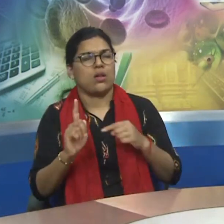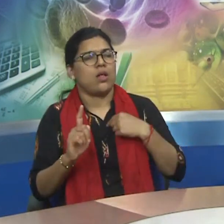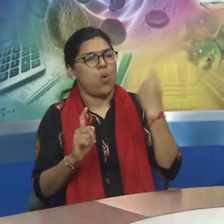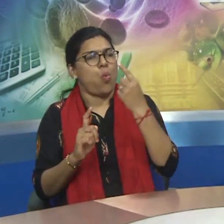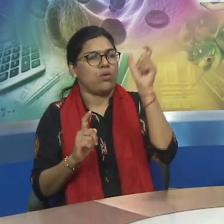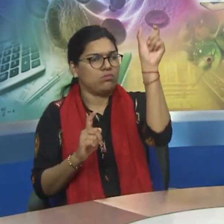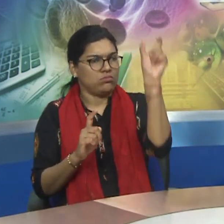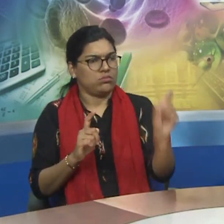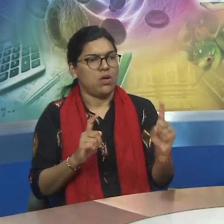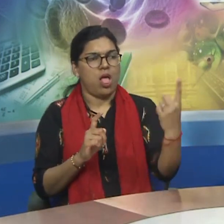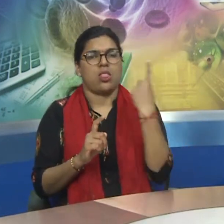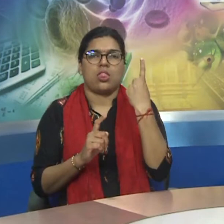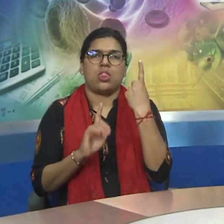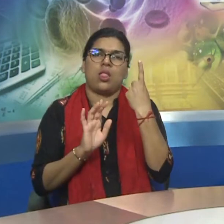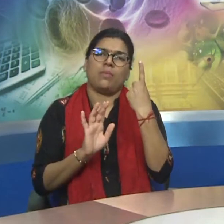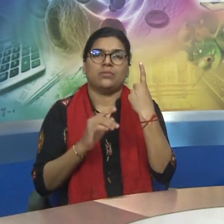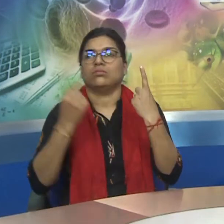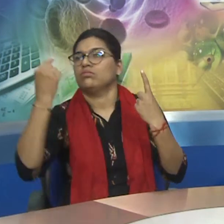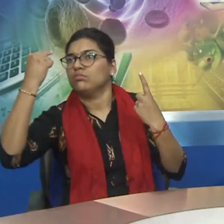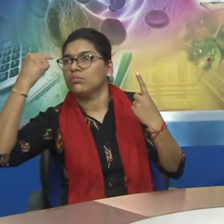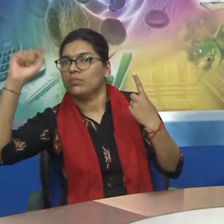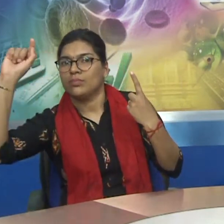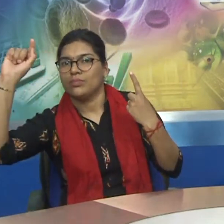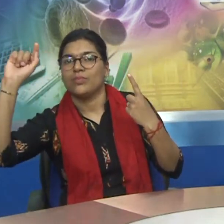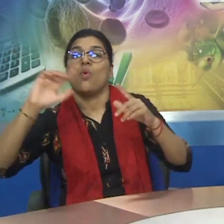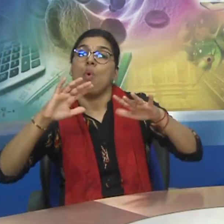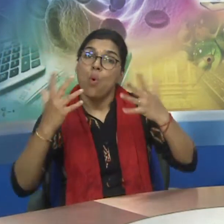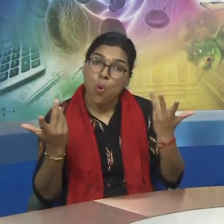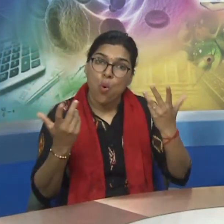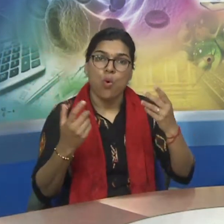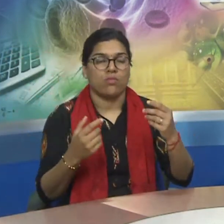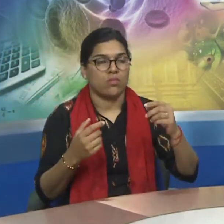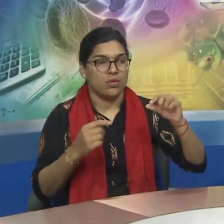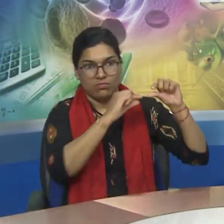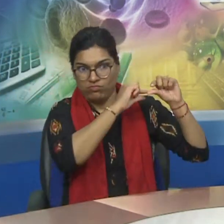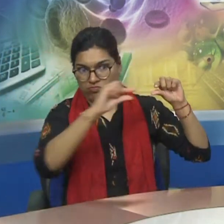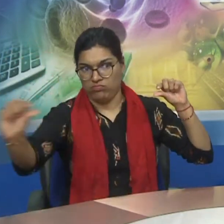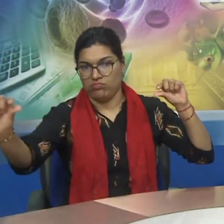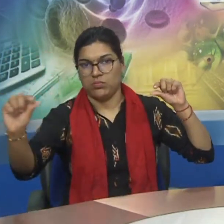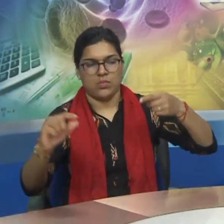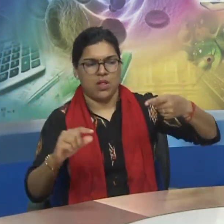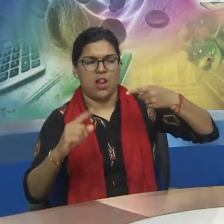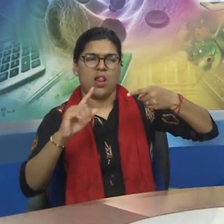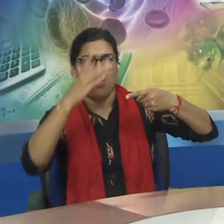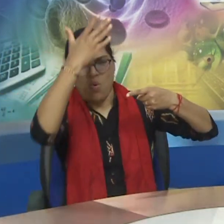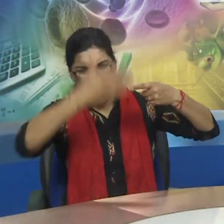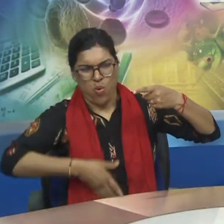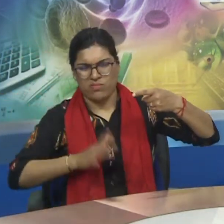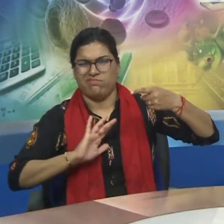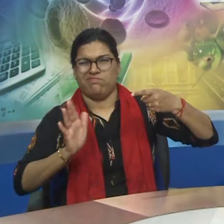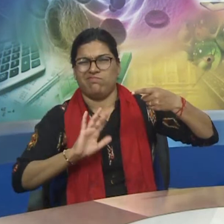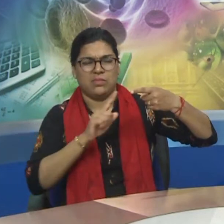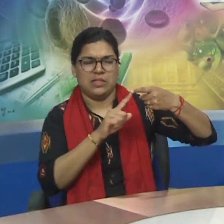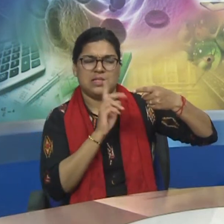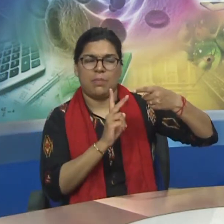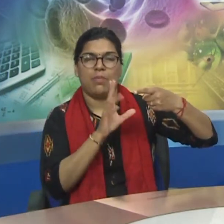particular option, how much content you want other people to see, or you want complete content to be hidden,